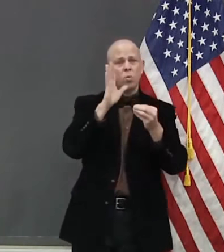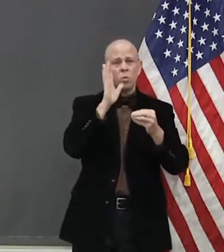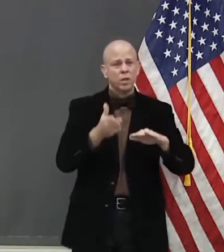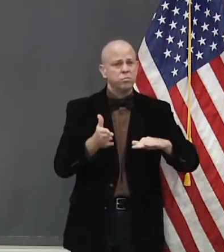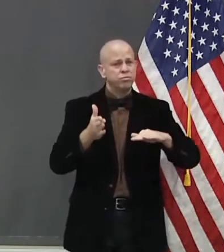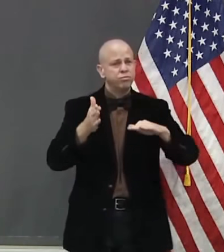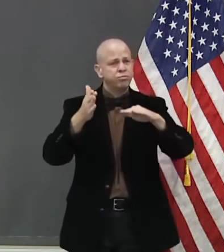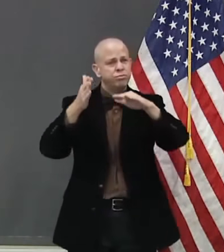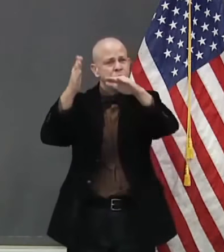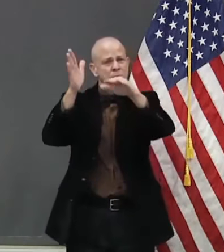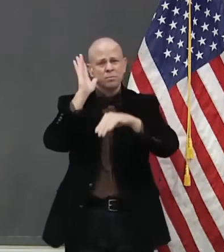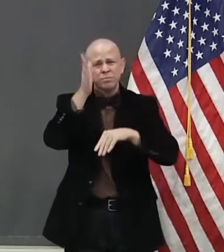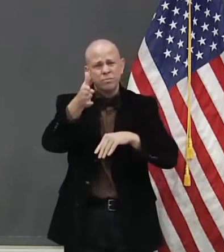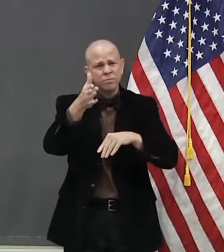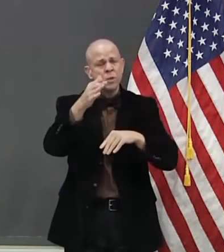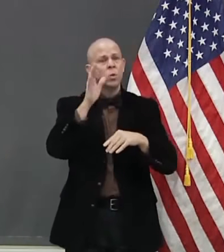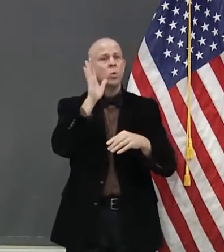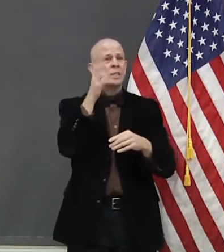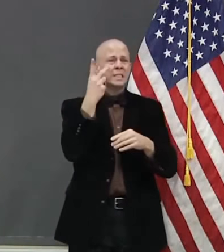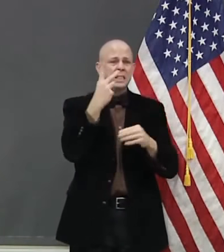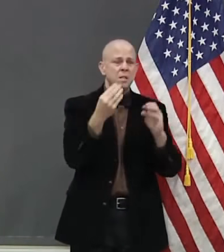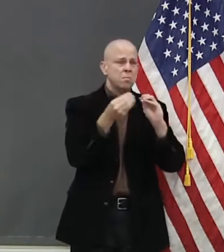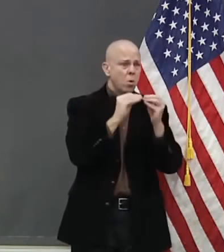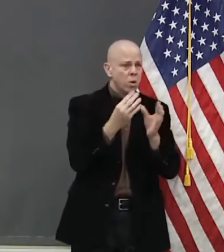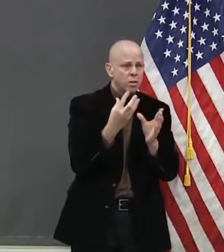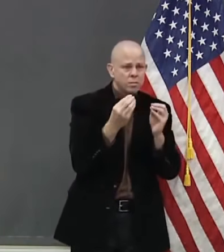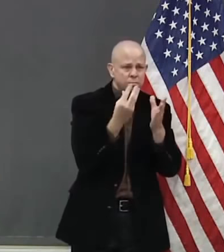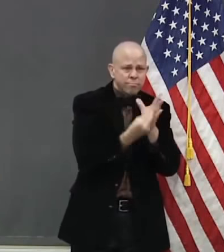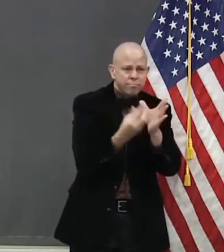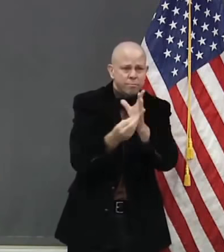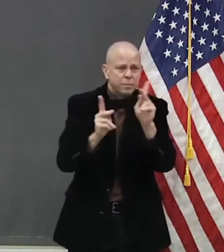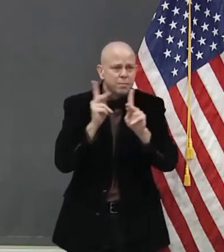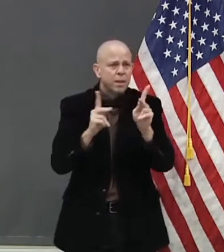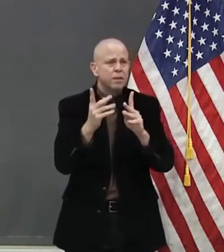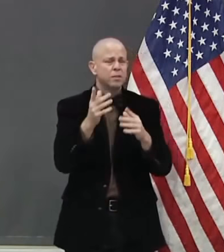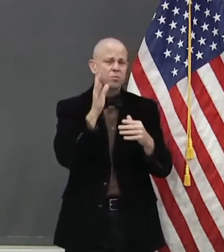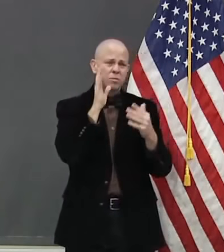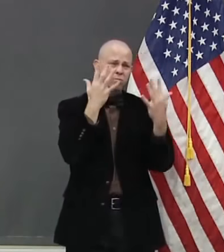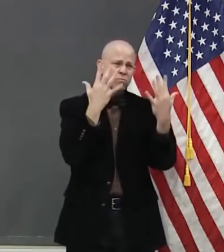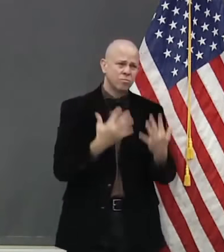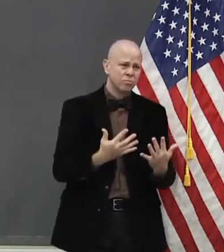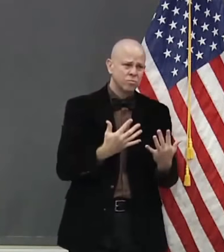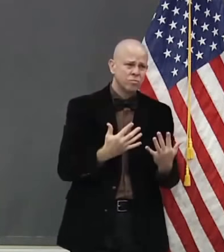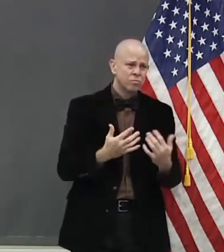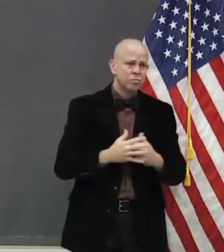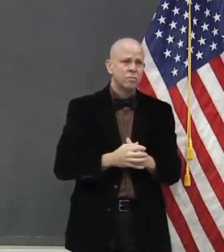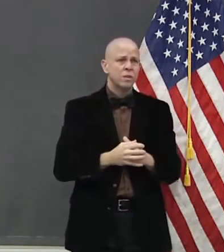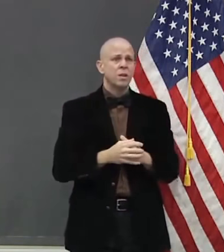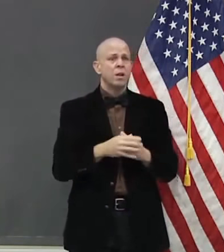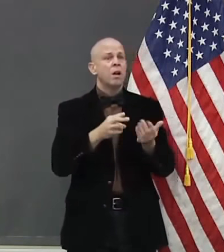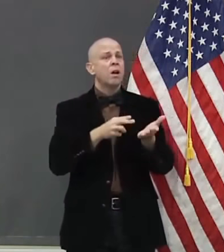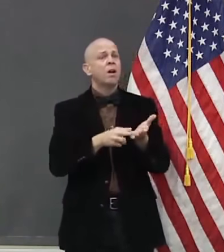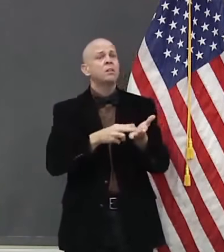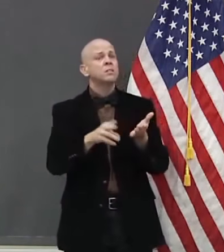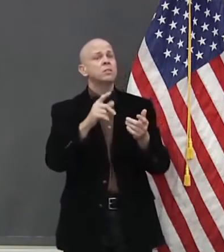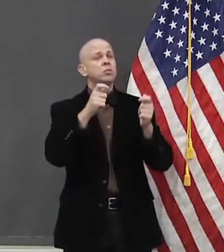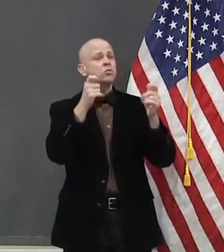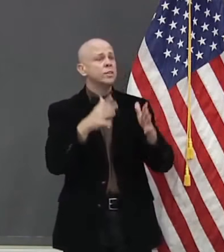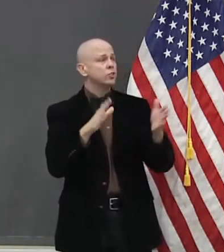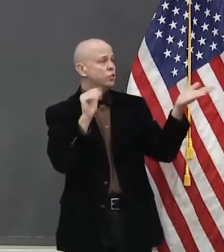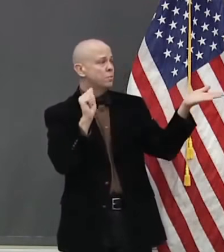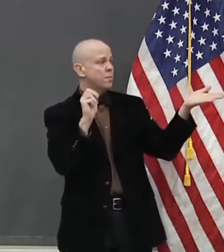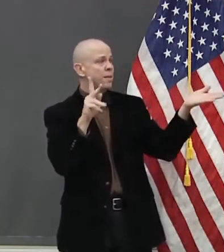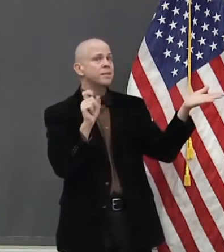we're likely to see more deaths, unfortunately, and frankly, as Director Banks mentioned, we